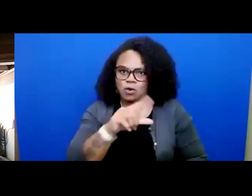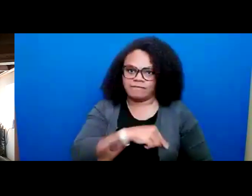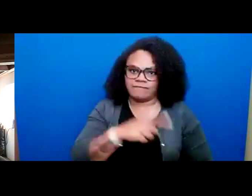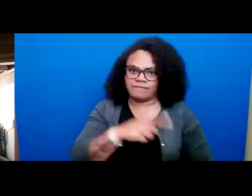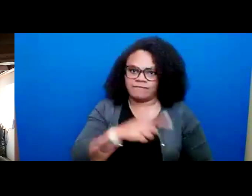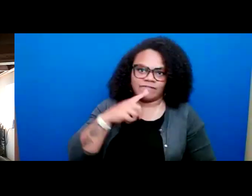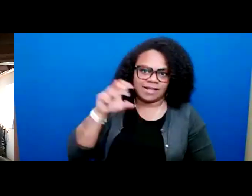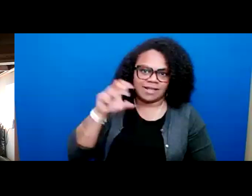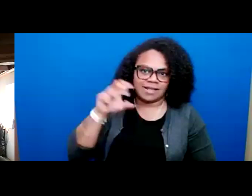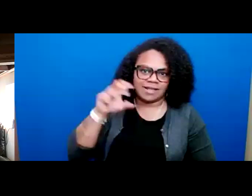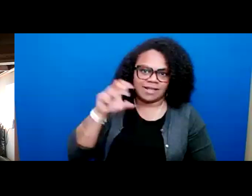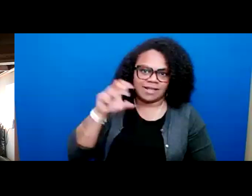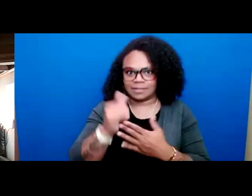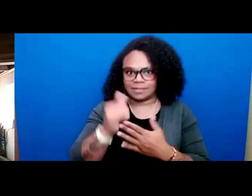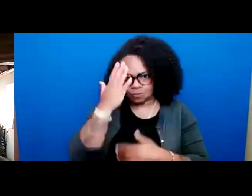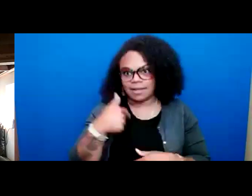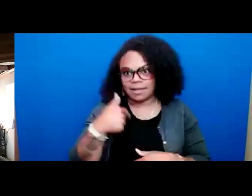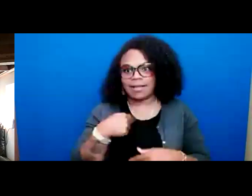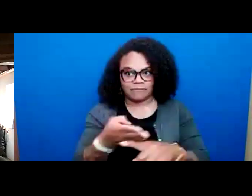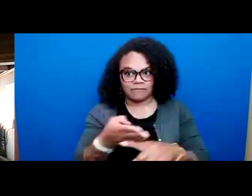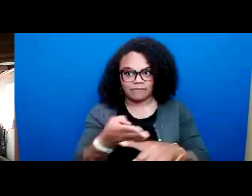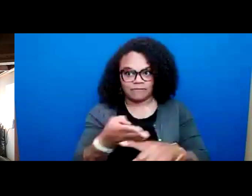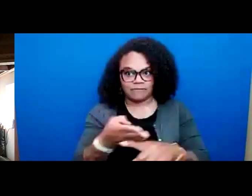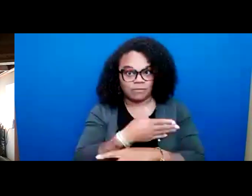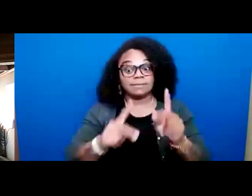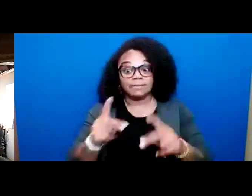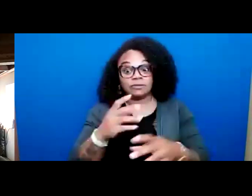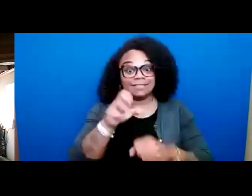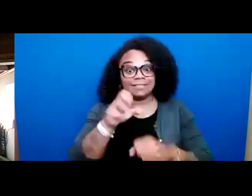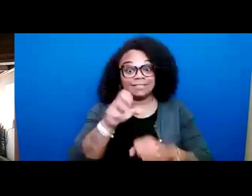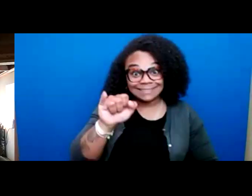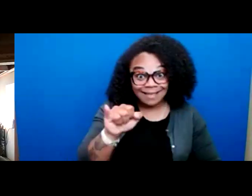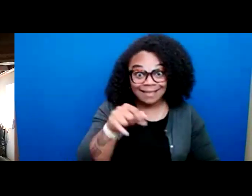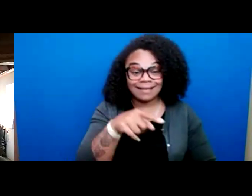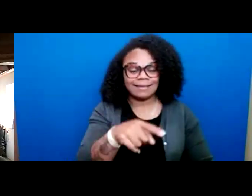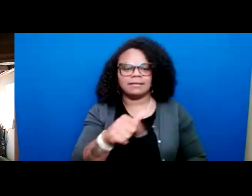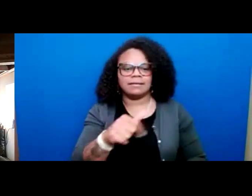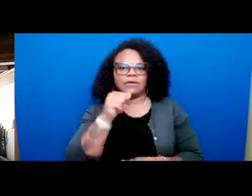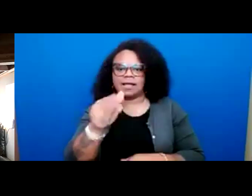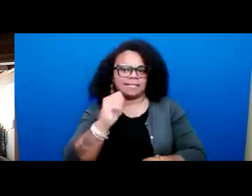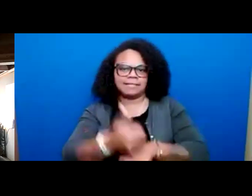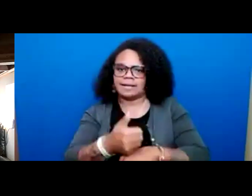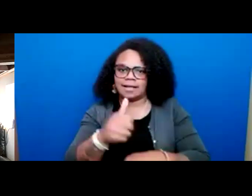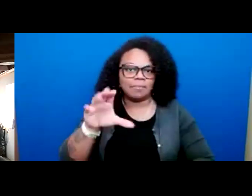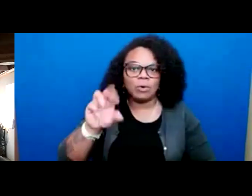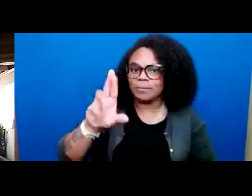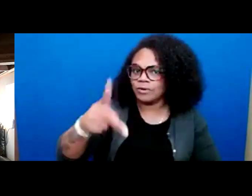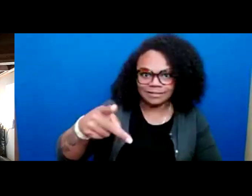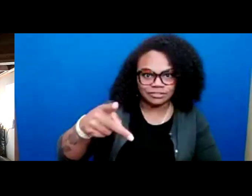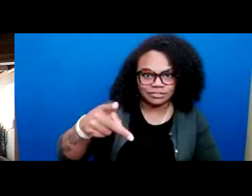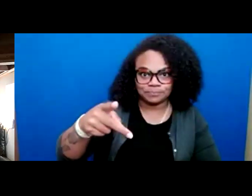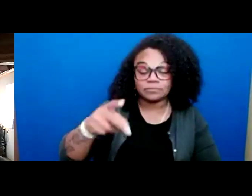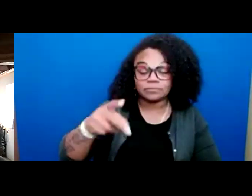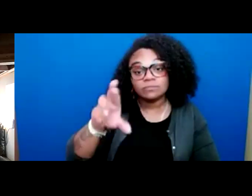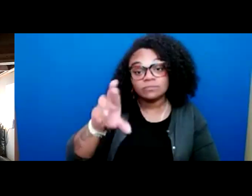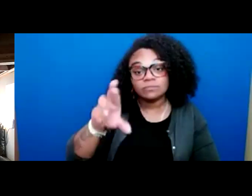that's why I mentioned earlier, most people who receive SSI are not setting up a corporation, or if they have an LLC,